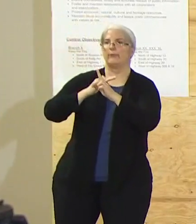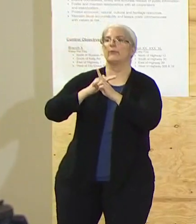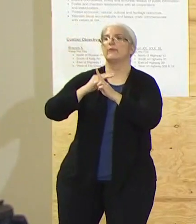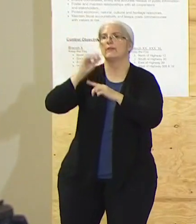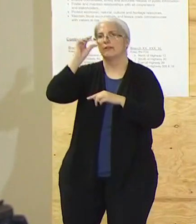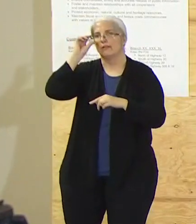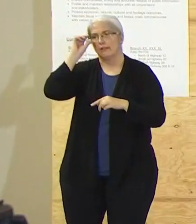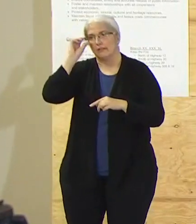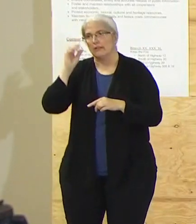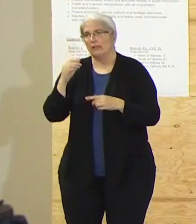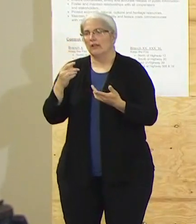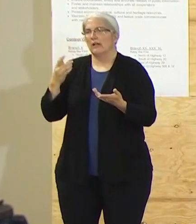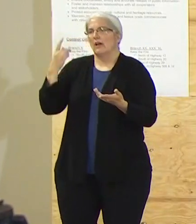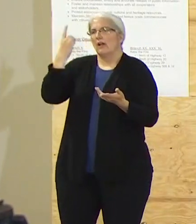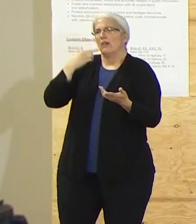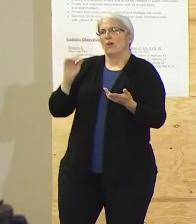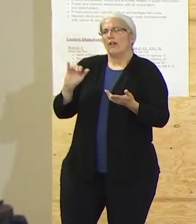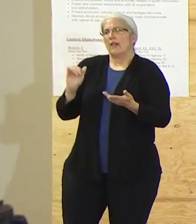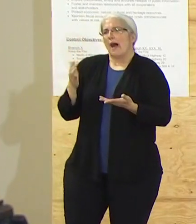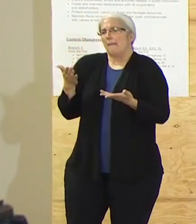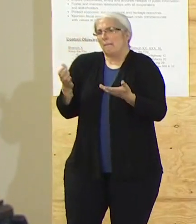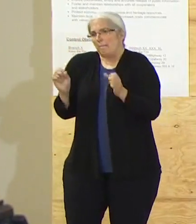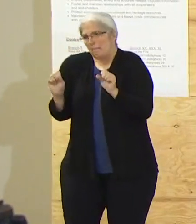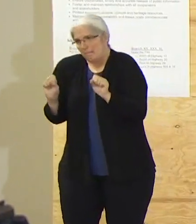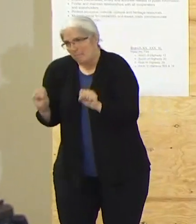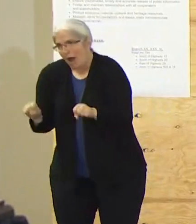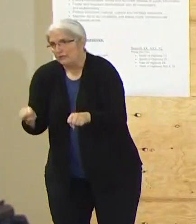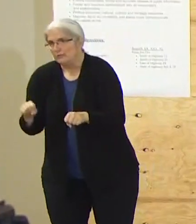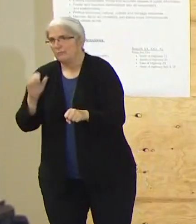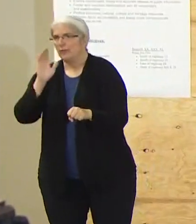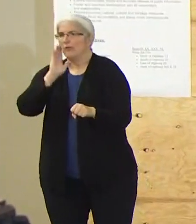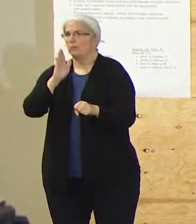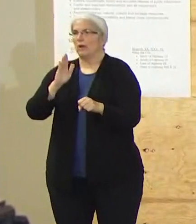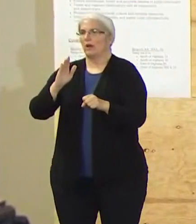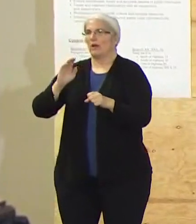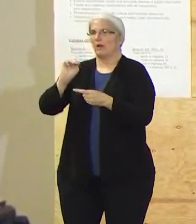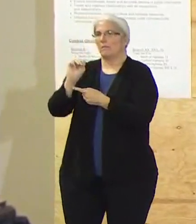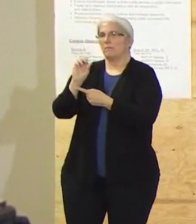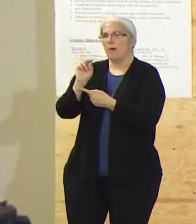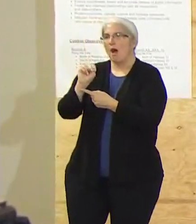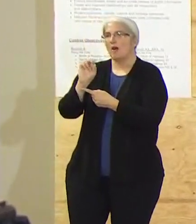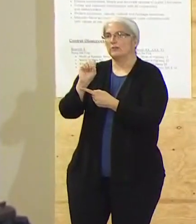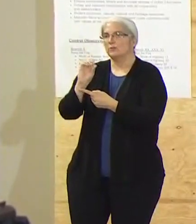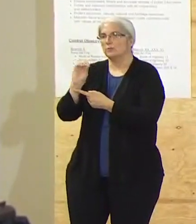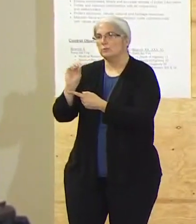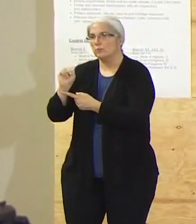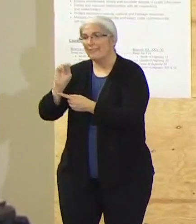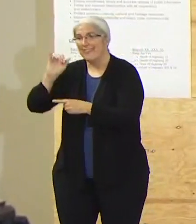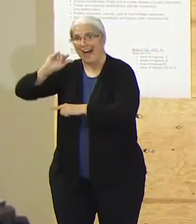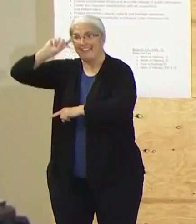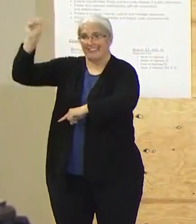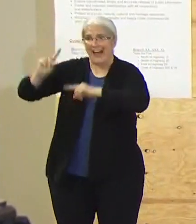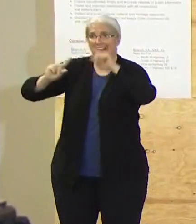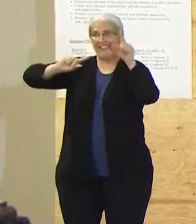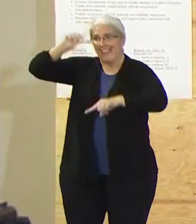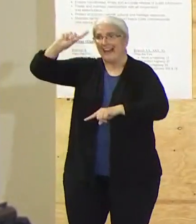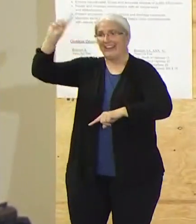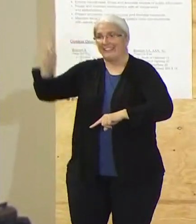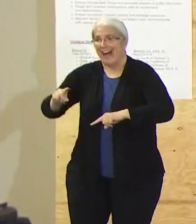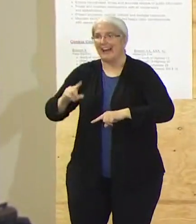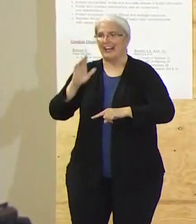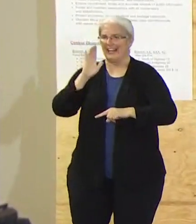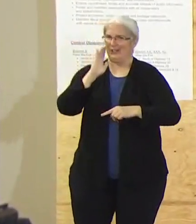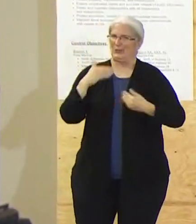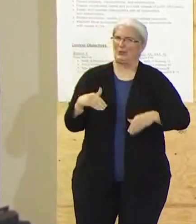those dry lightning strikes. That will certainly stretch our resources and challenge us. And we have